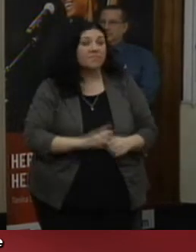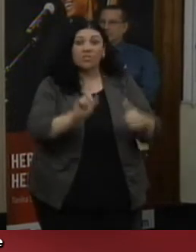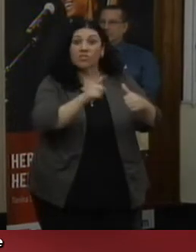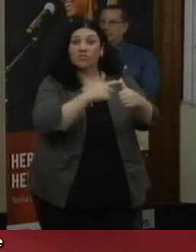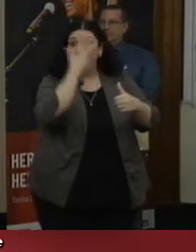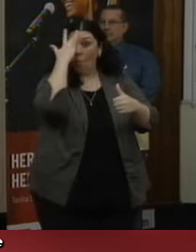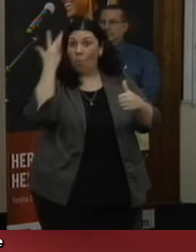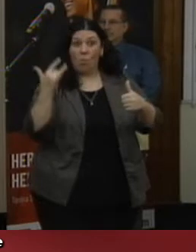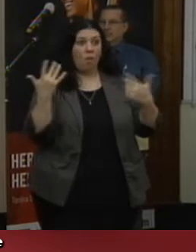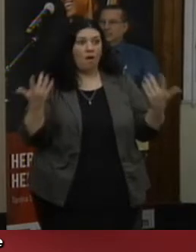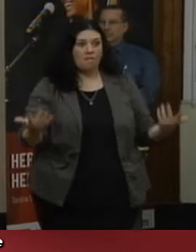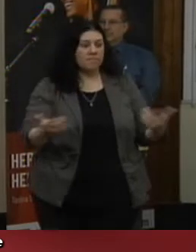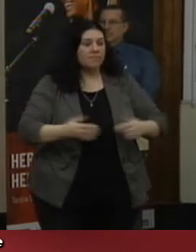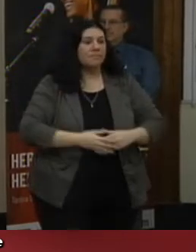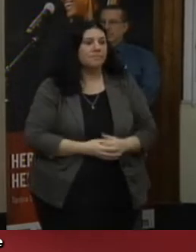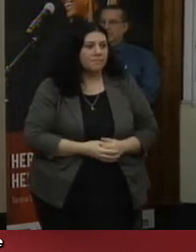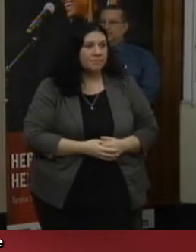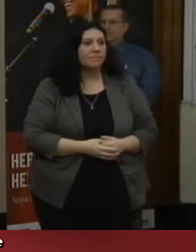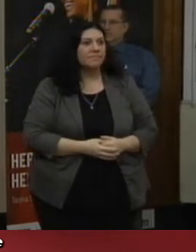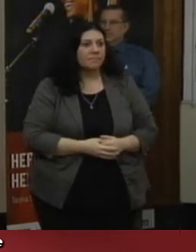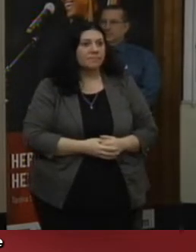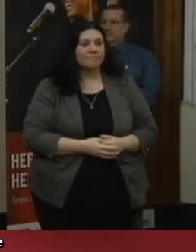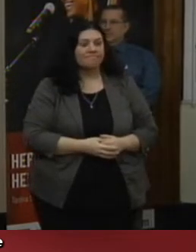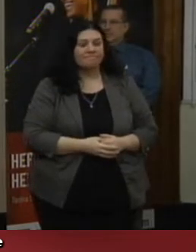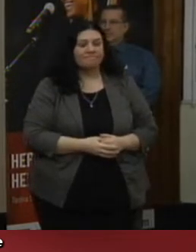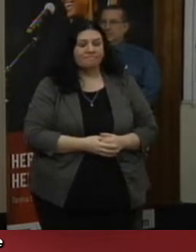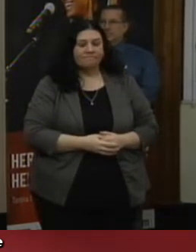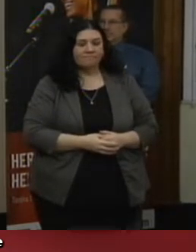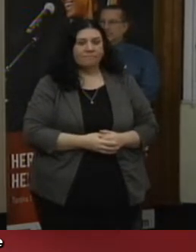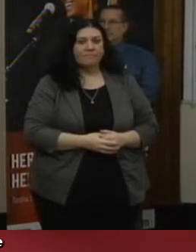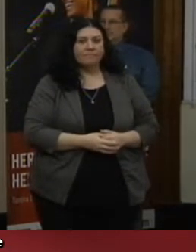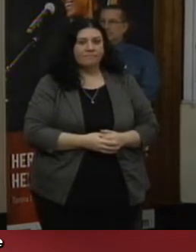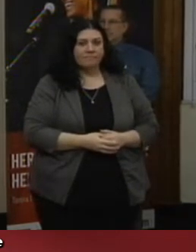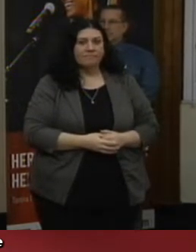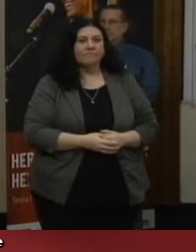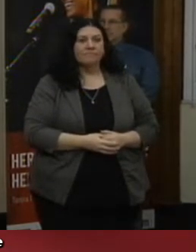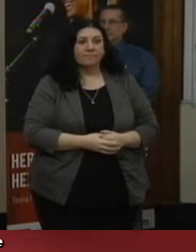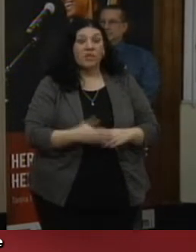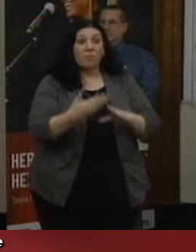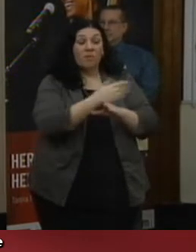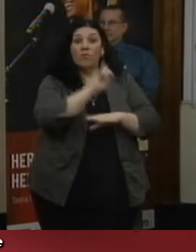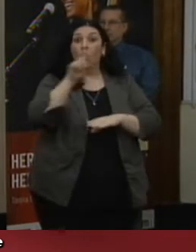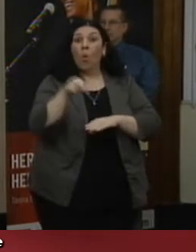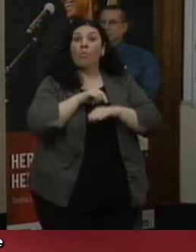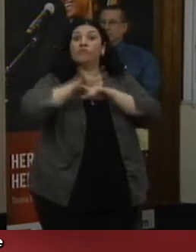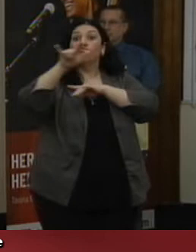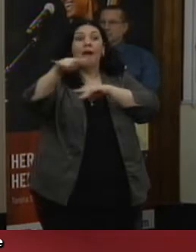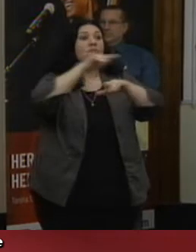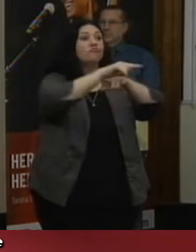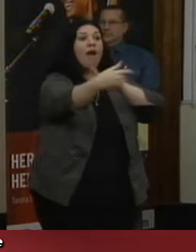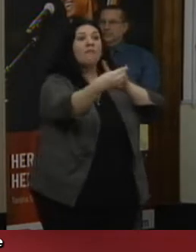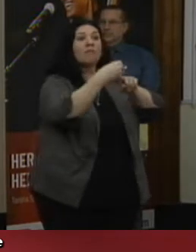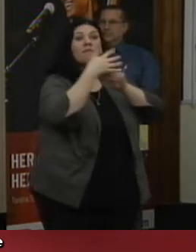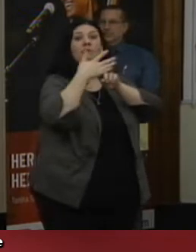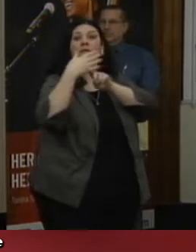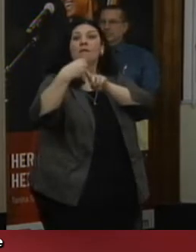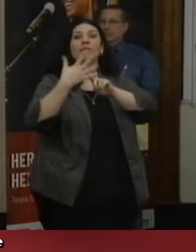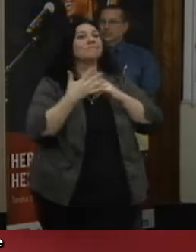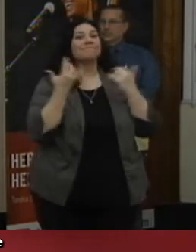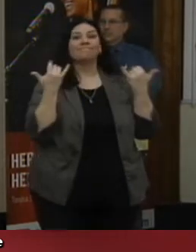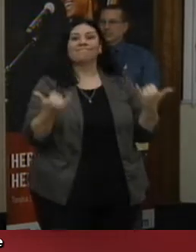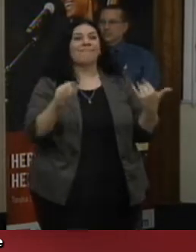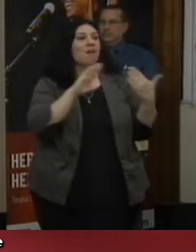why. We now have evidence of community spread, community transmission